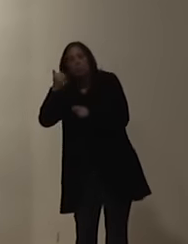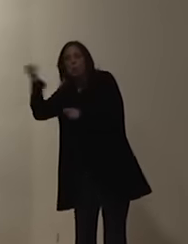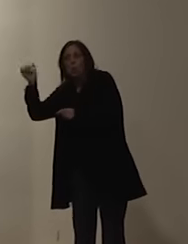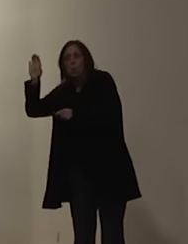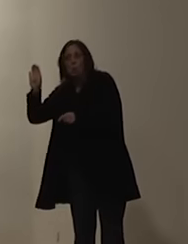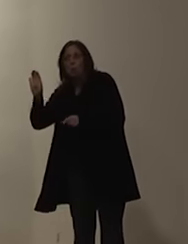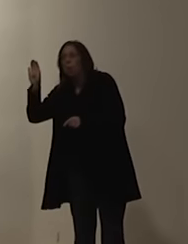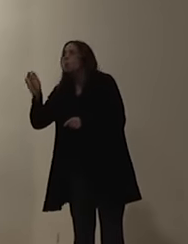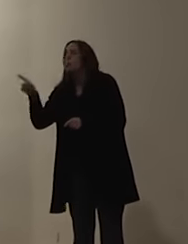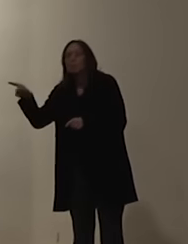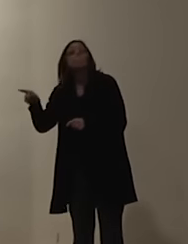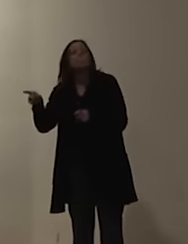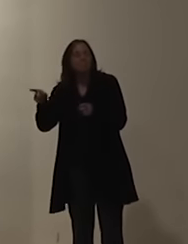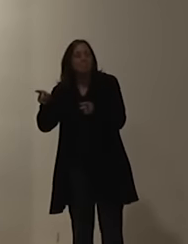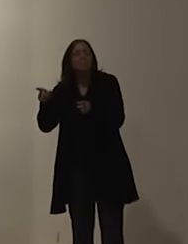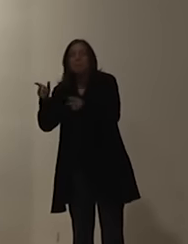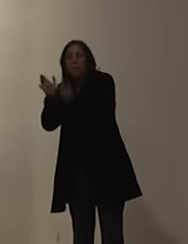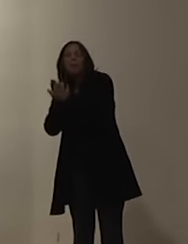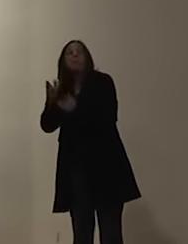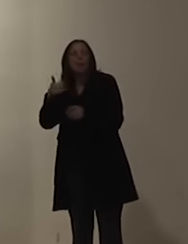bone. I think in her